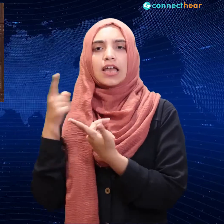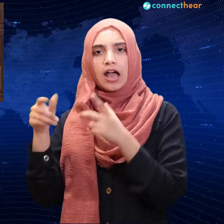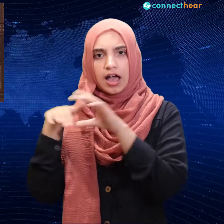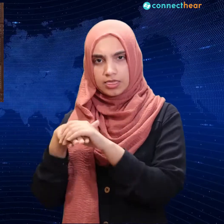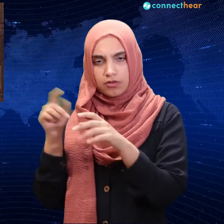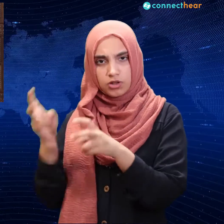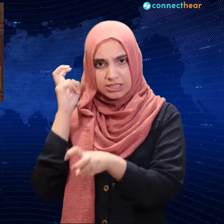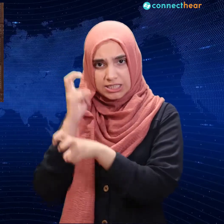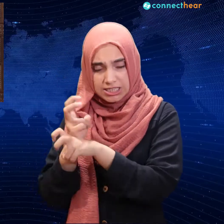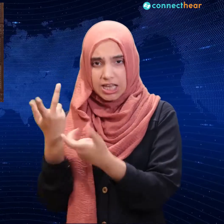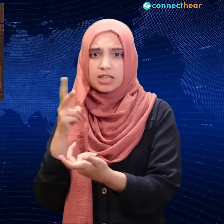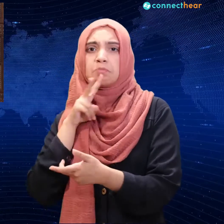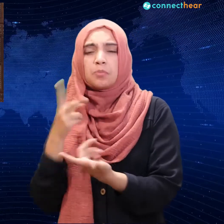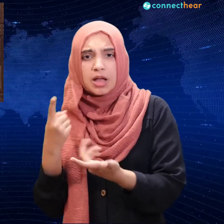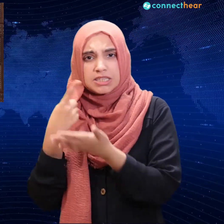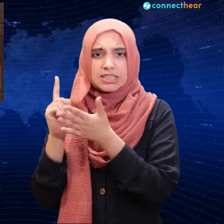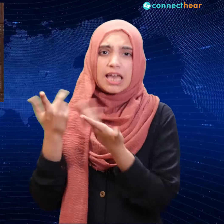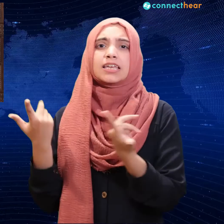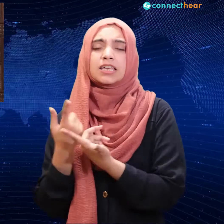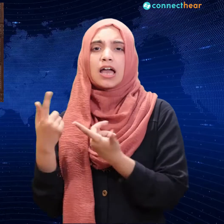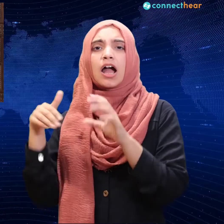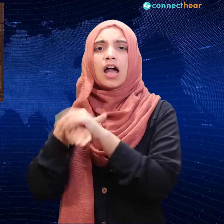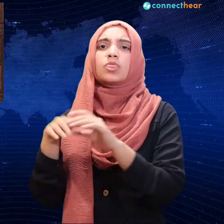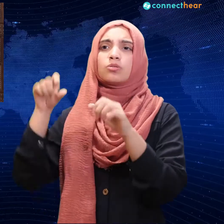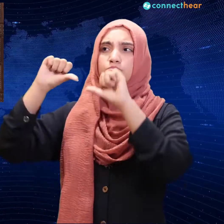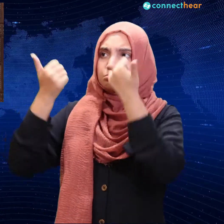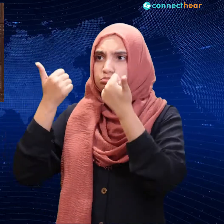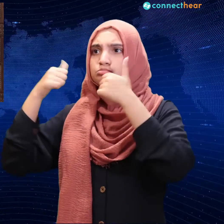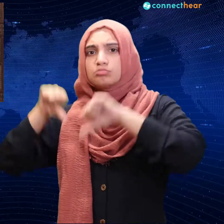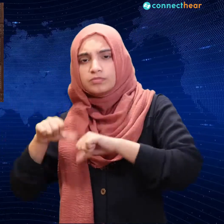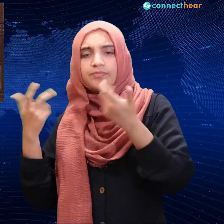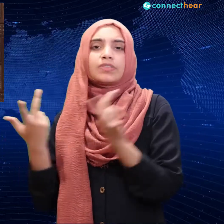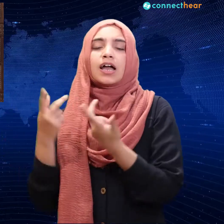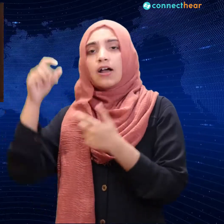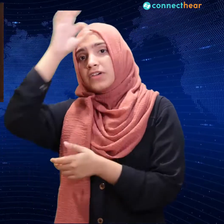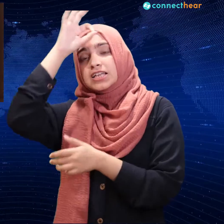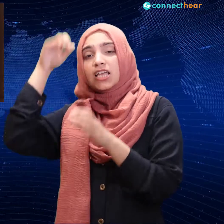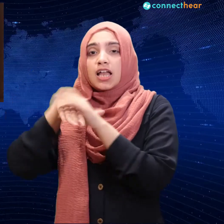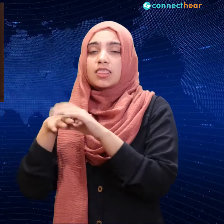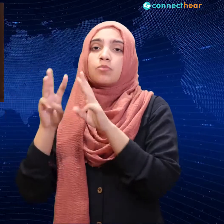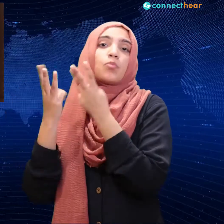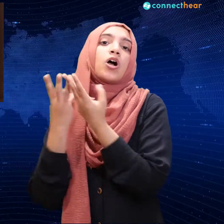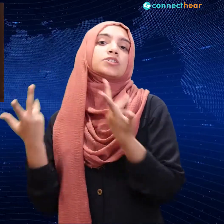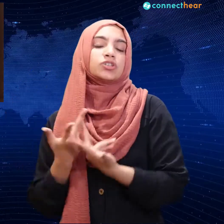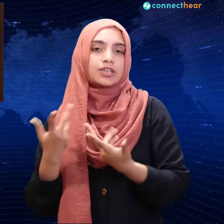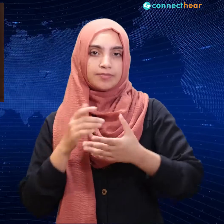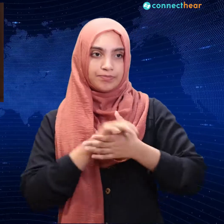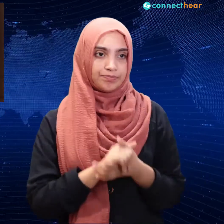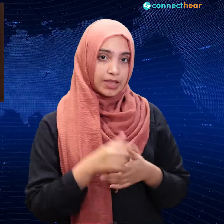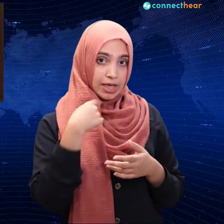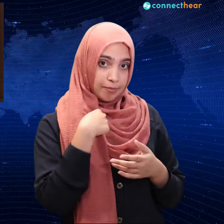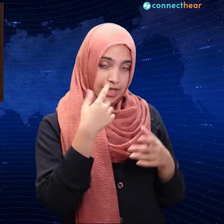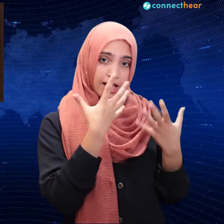of Sharia law as we are seeing it acted out in Afghanistan today? Becky, let's take two different